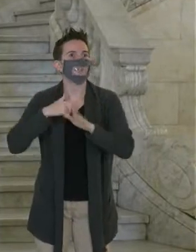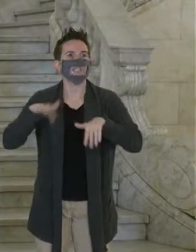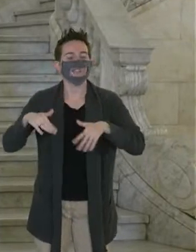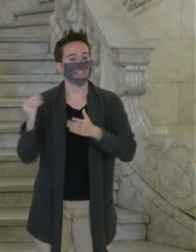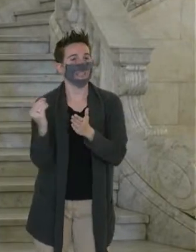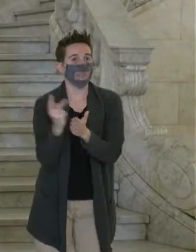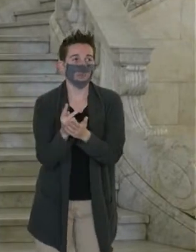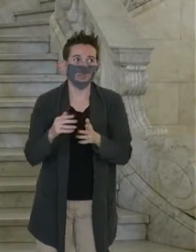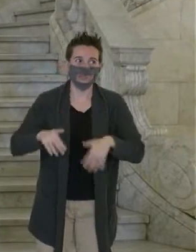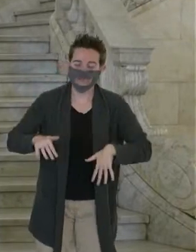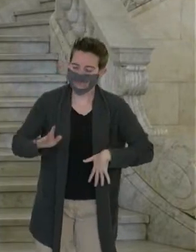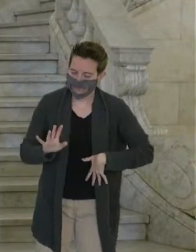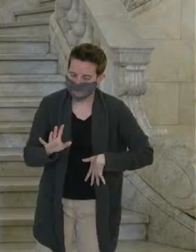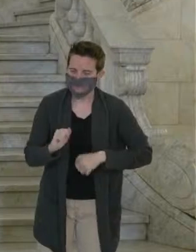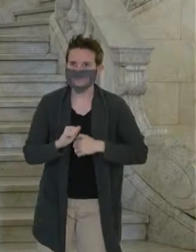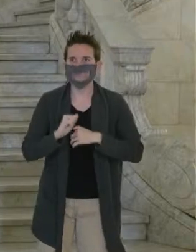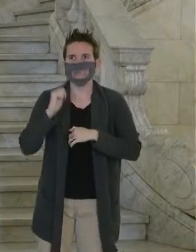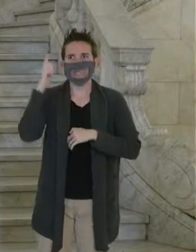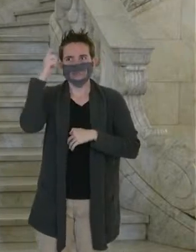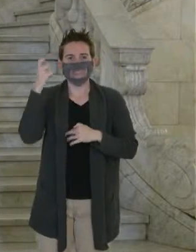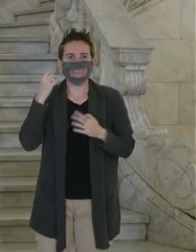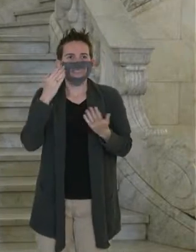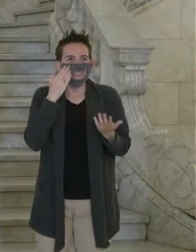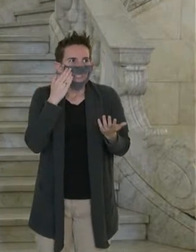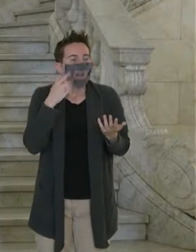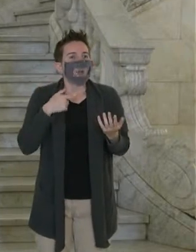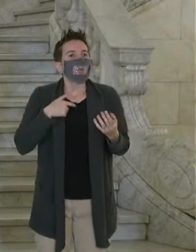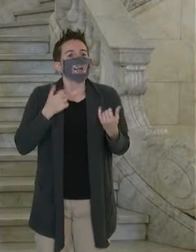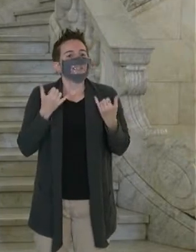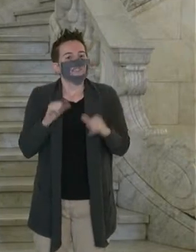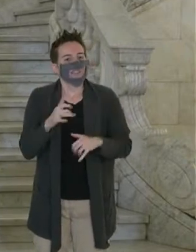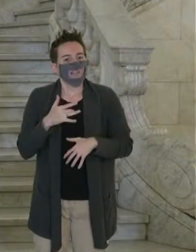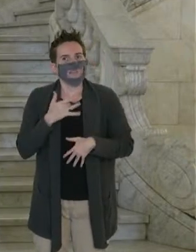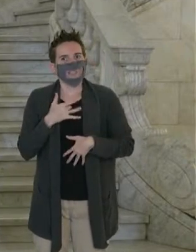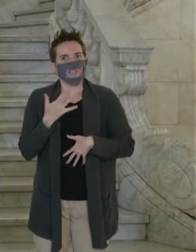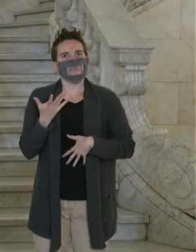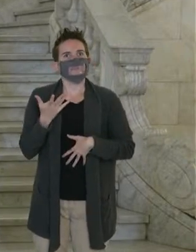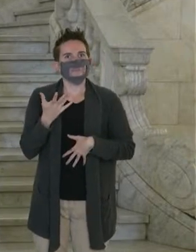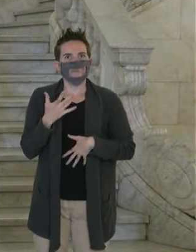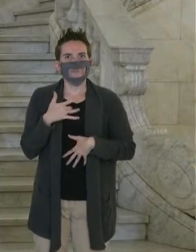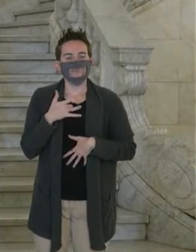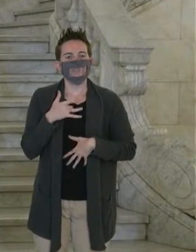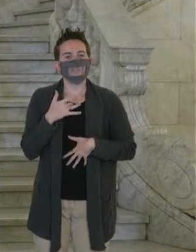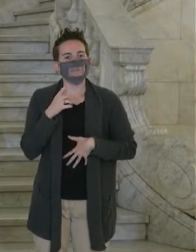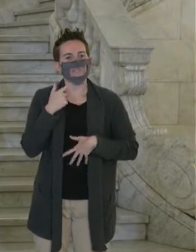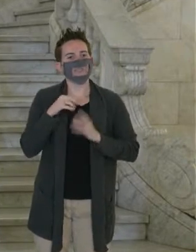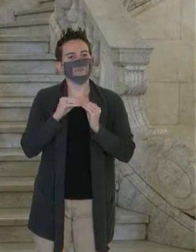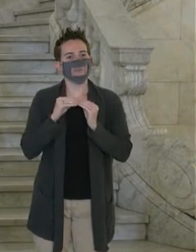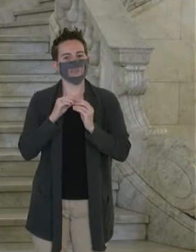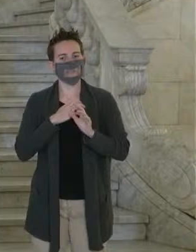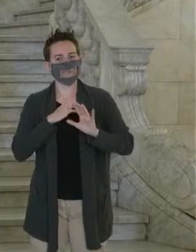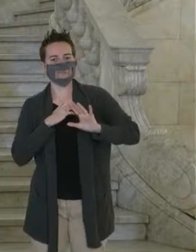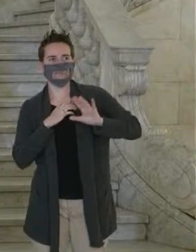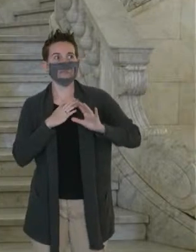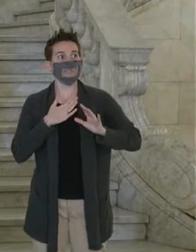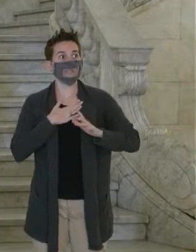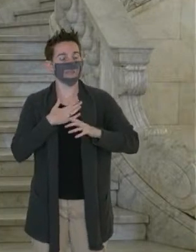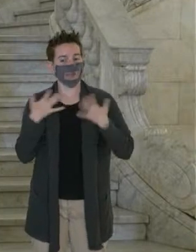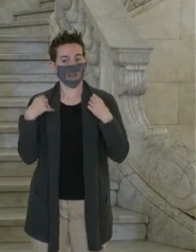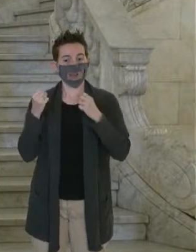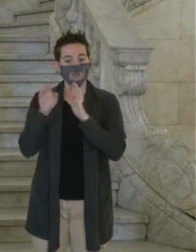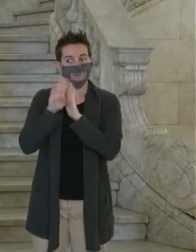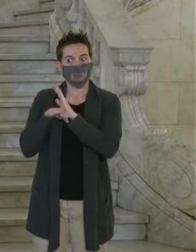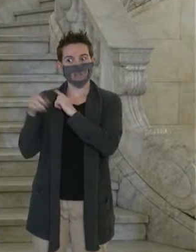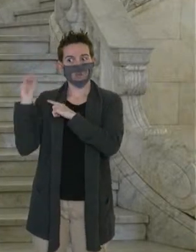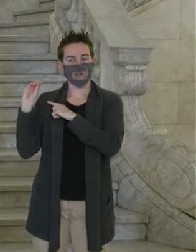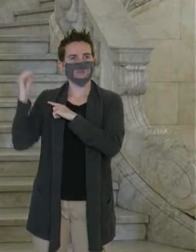approved that yet because, again, I still feel I'm a little on the conservative side. My health background tells me